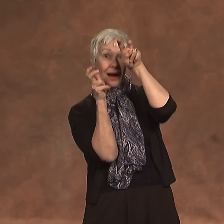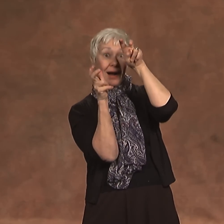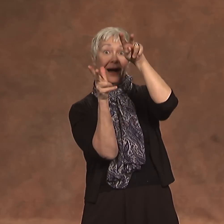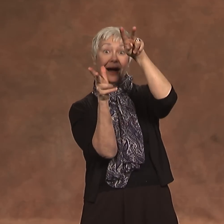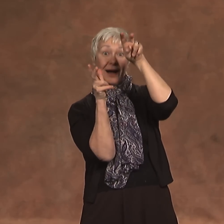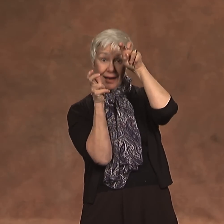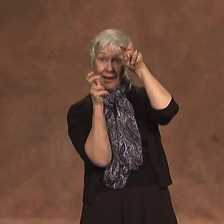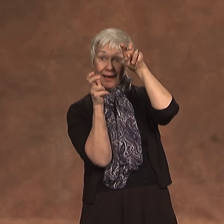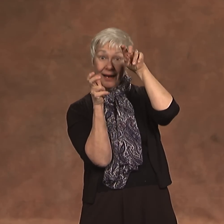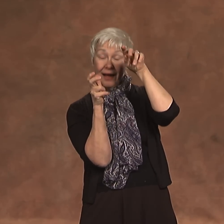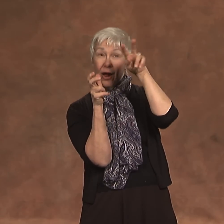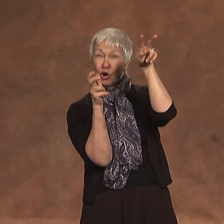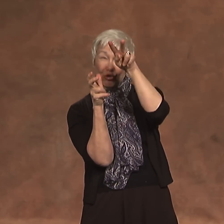presenting the lesson.